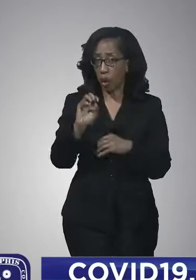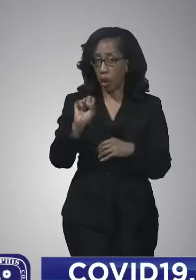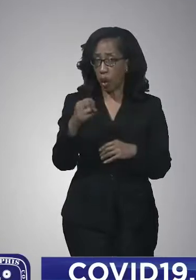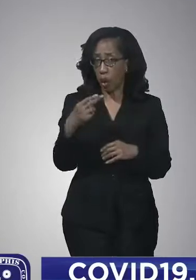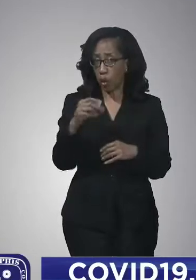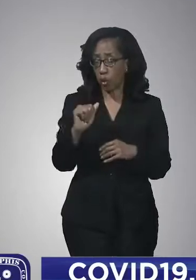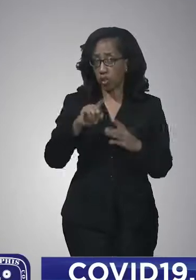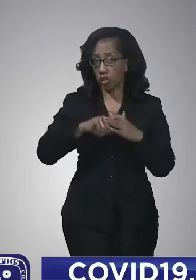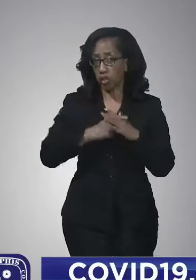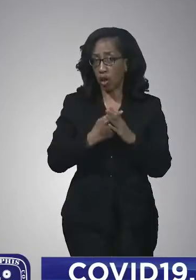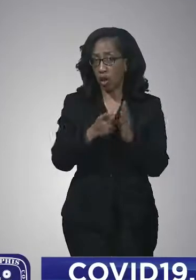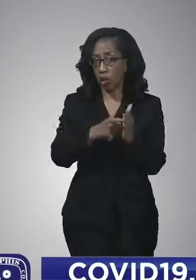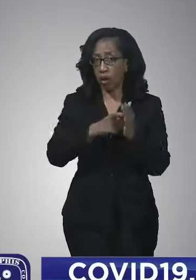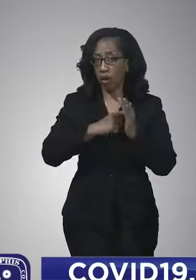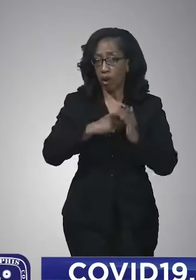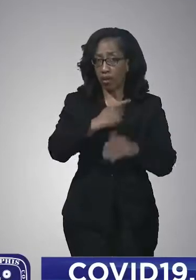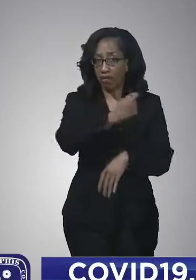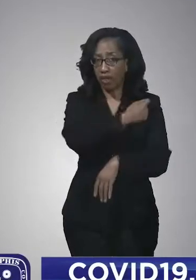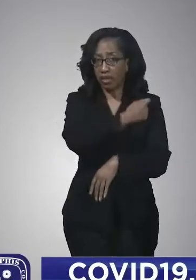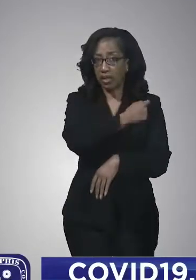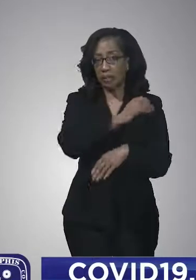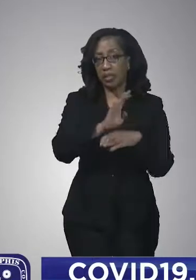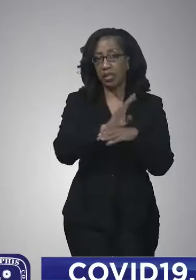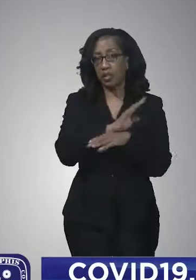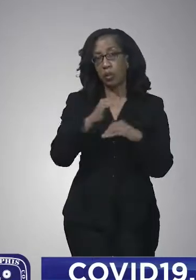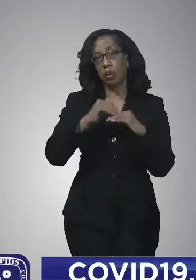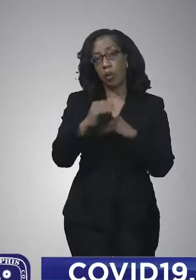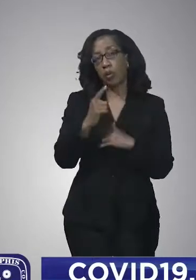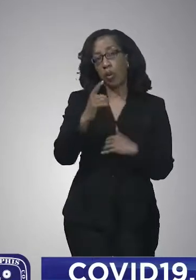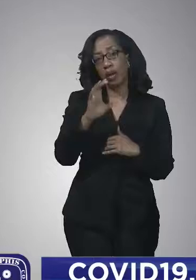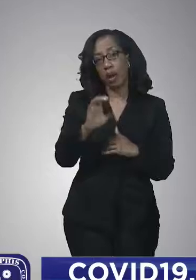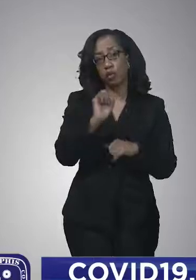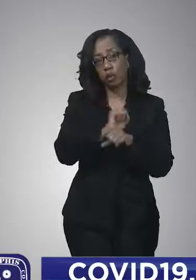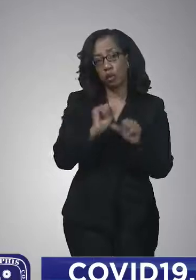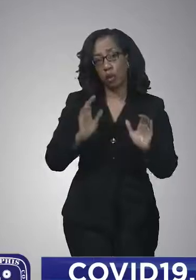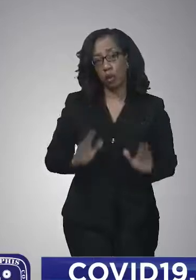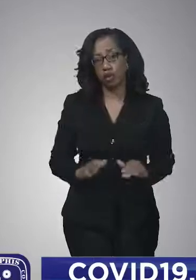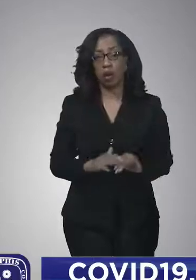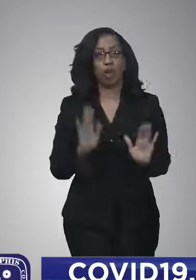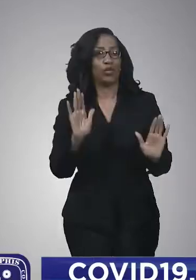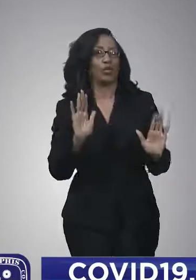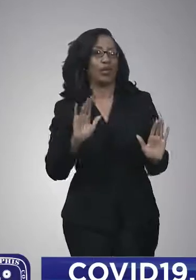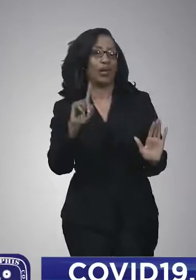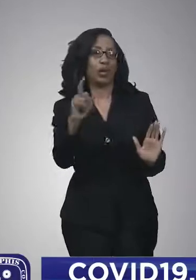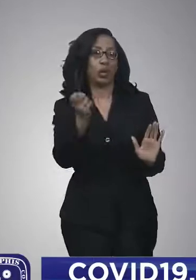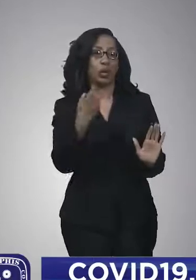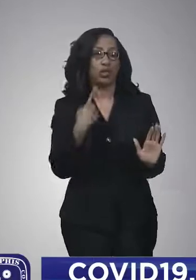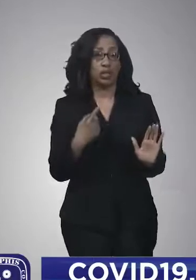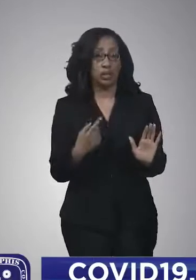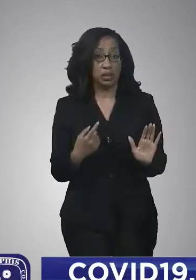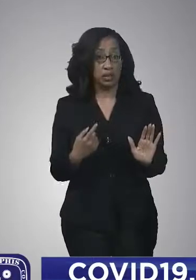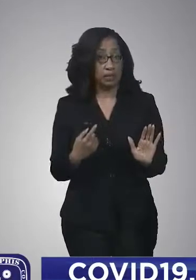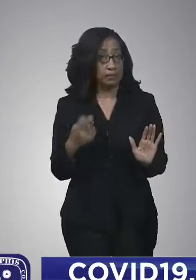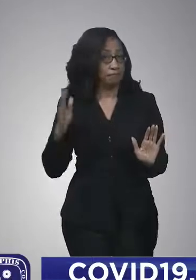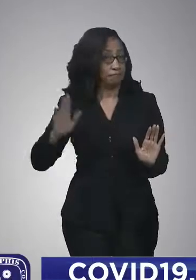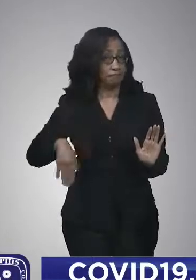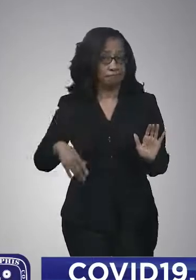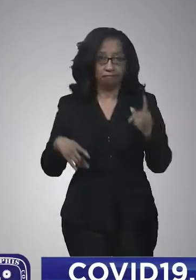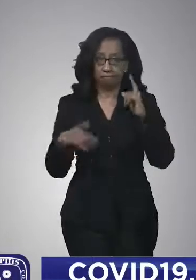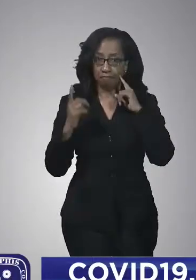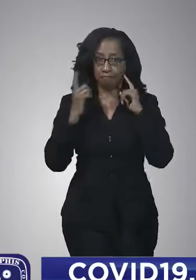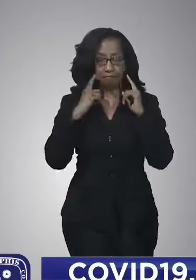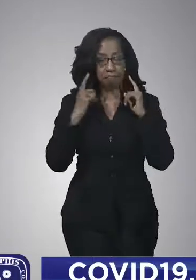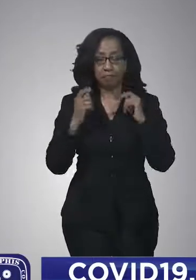requiring vaccinations at businesses with more than 100 employees. Great question. We have not gotten that notification